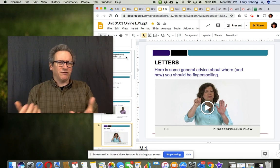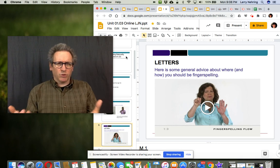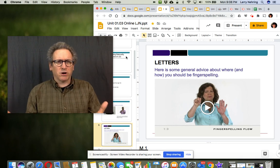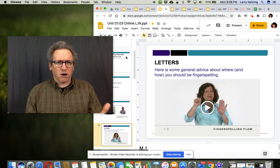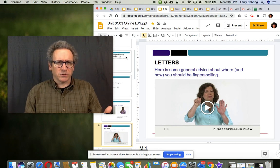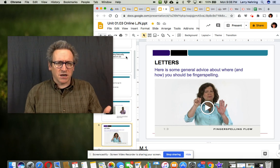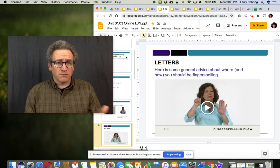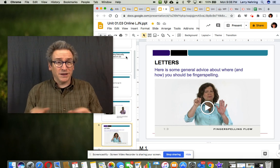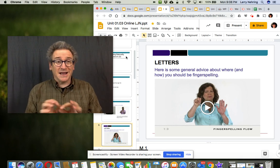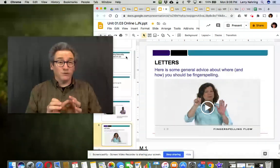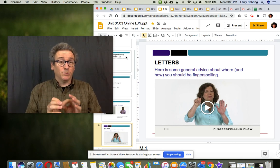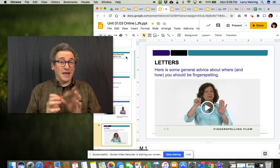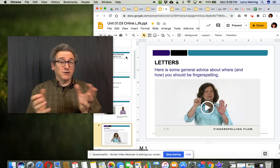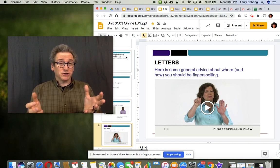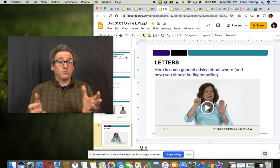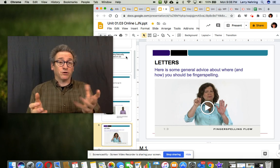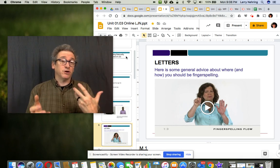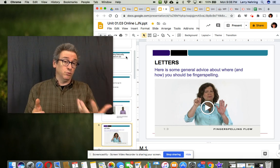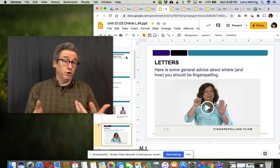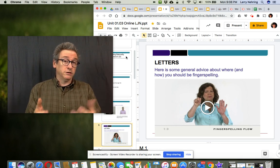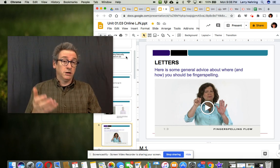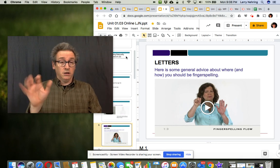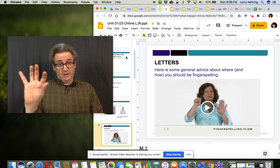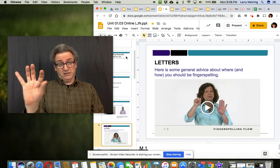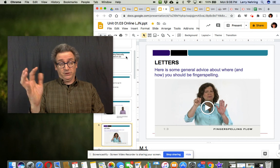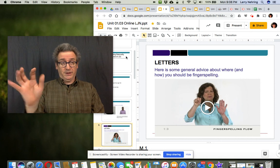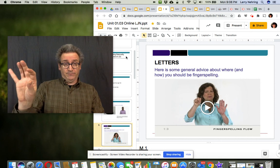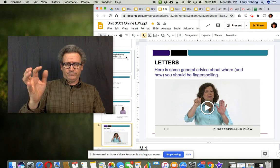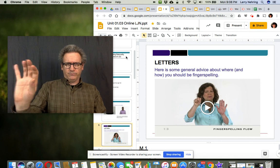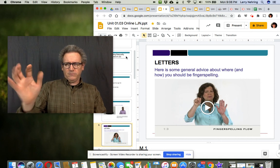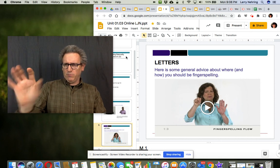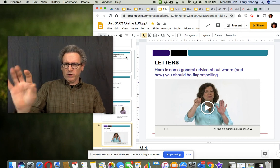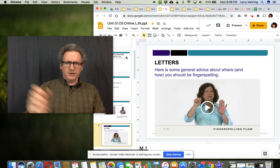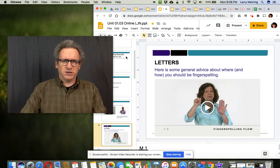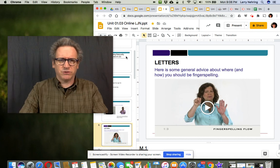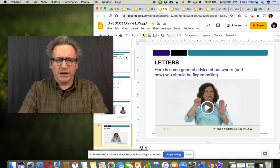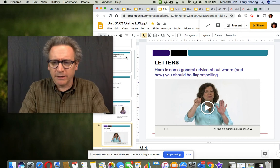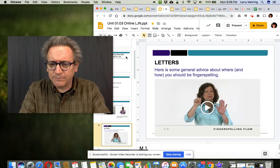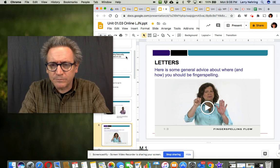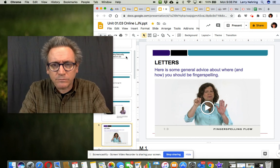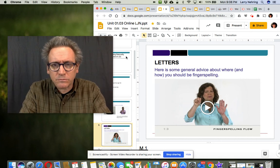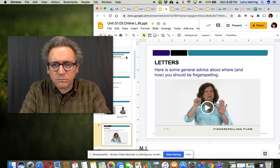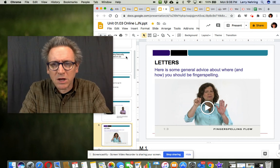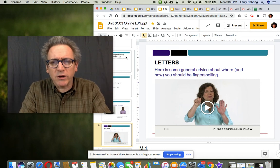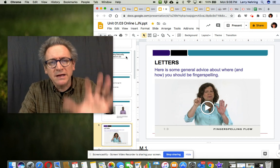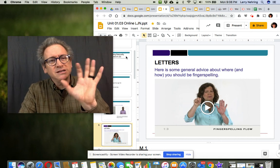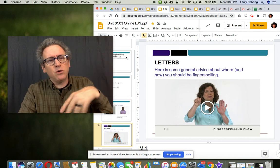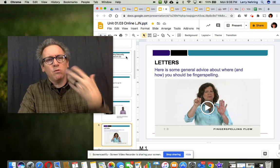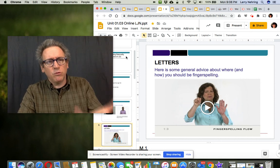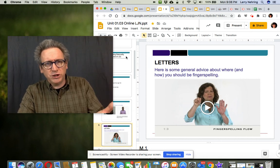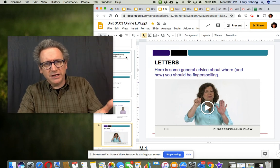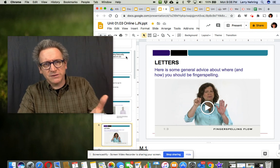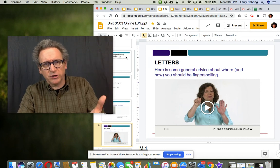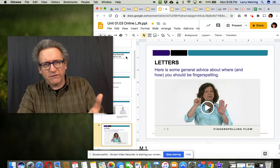going to have to worry about carpal tunnel, but if you became an interpreter, you would, because you'd be putting way too much strain on it. Okay,